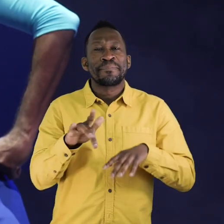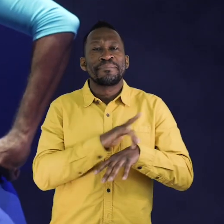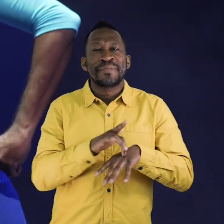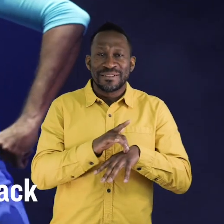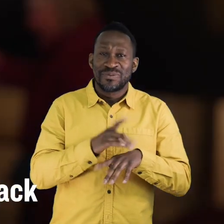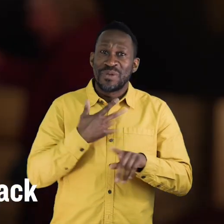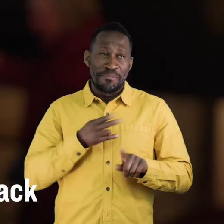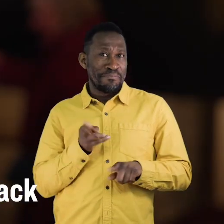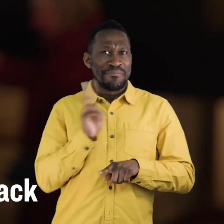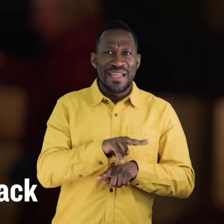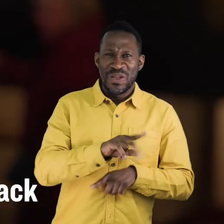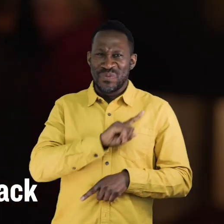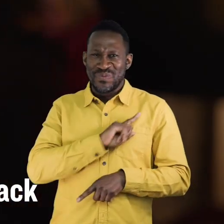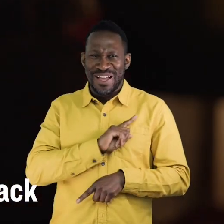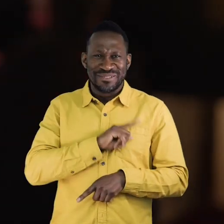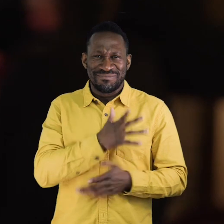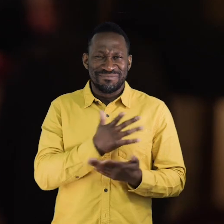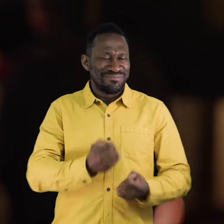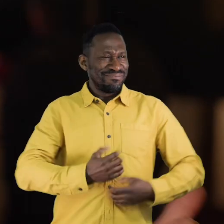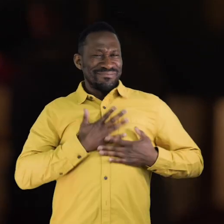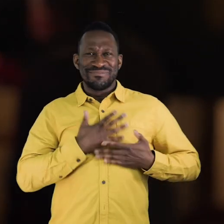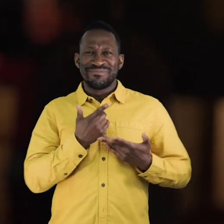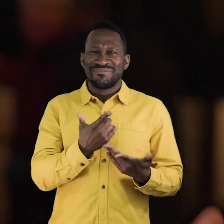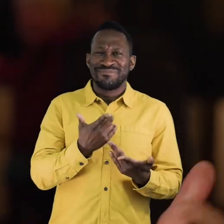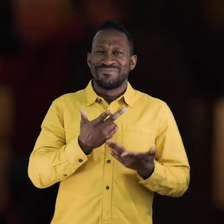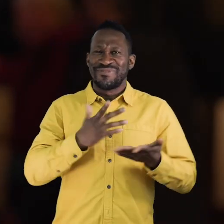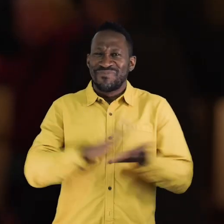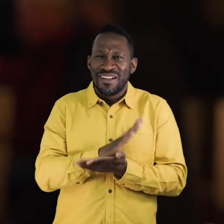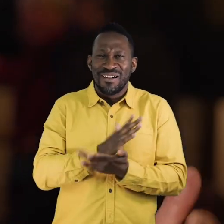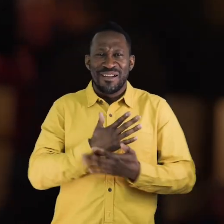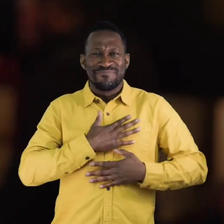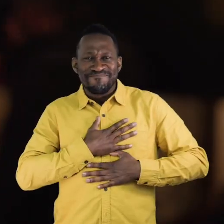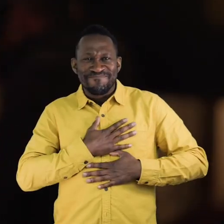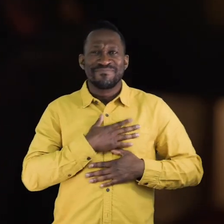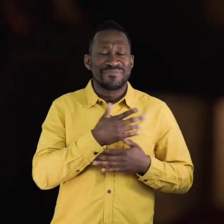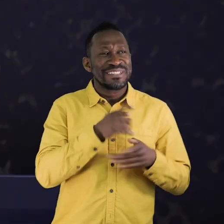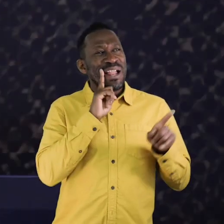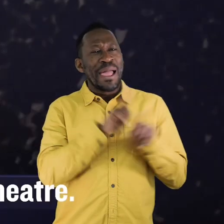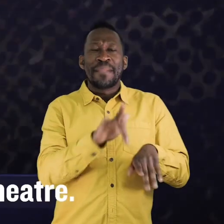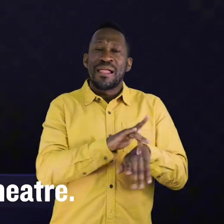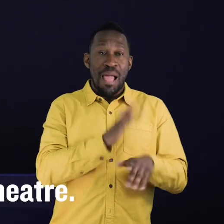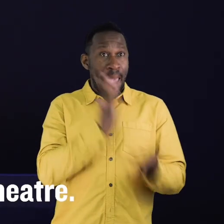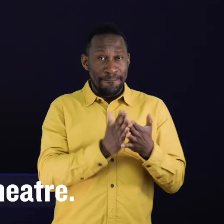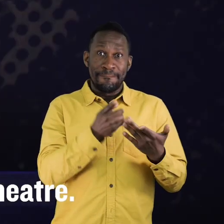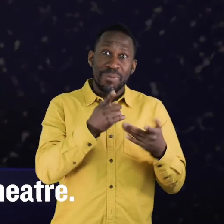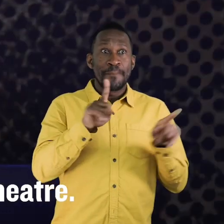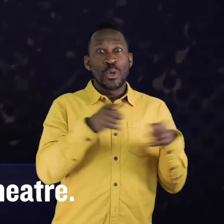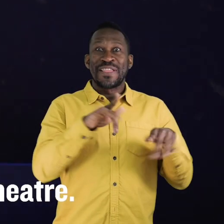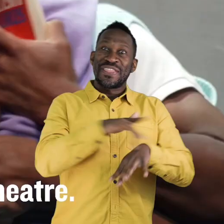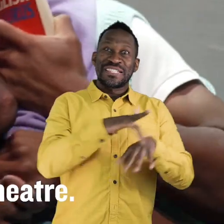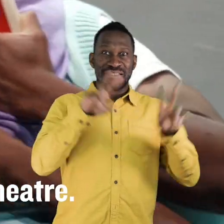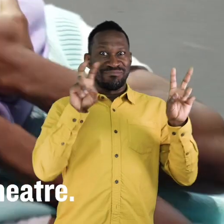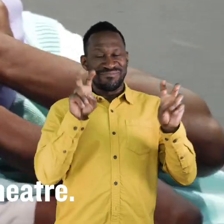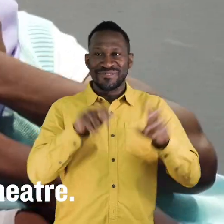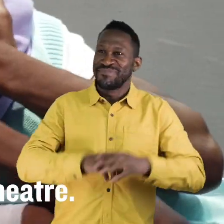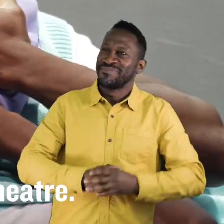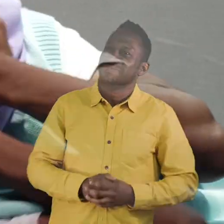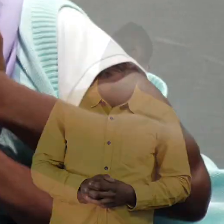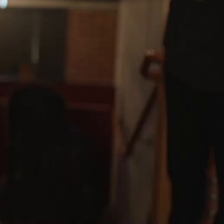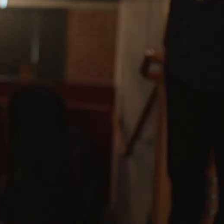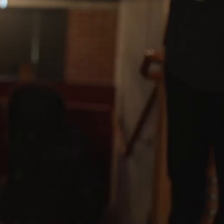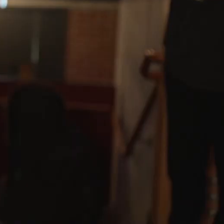It's the sort of play that you want to see when you come back, because it's inspiring, it's funny, it's moving. It sounded like it was music beyond